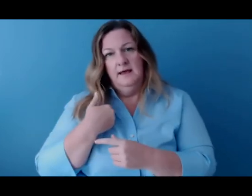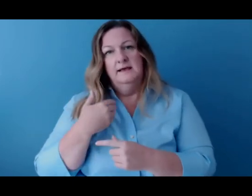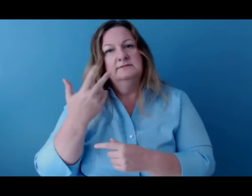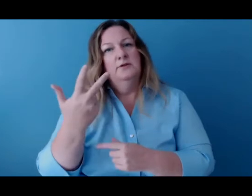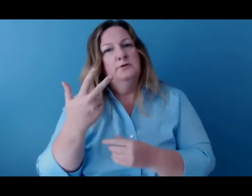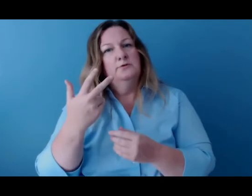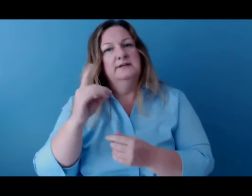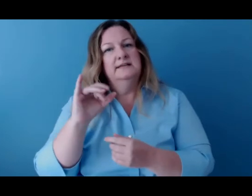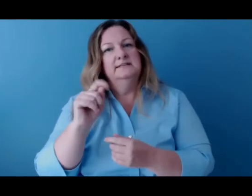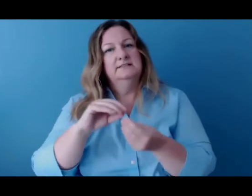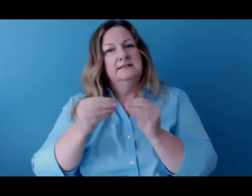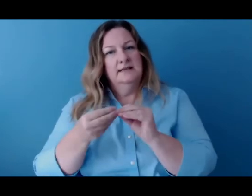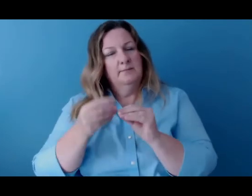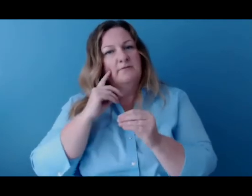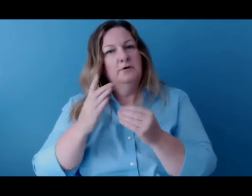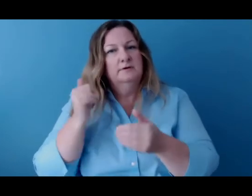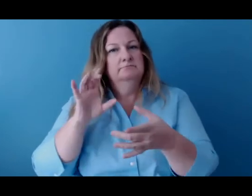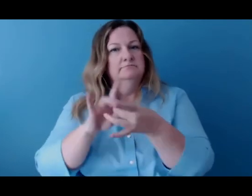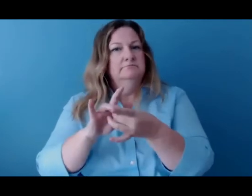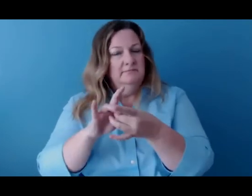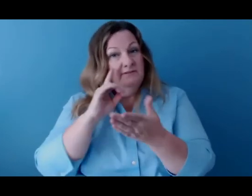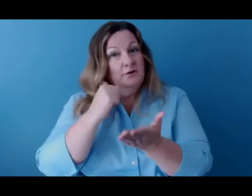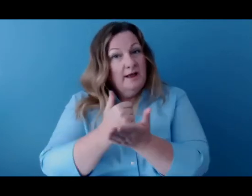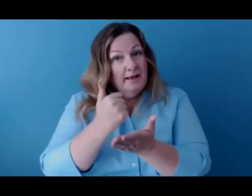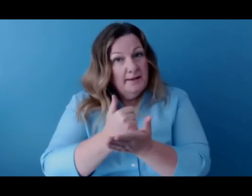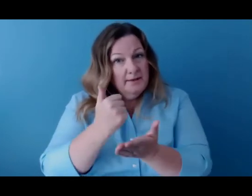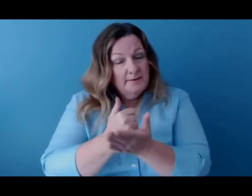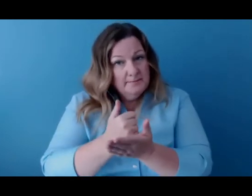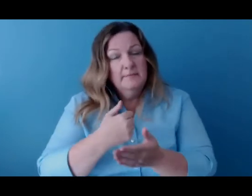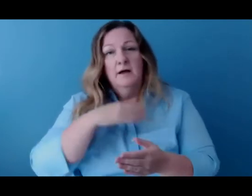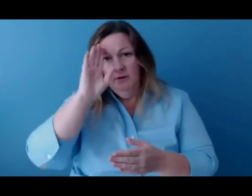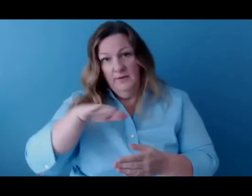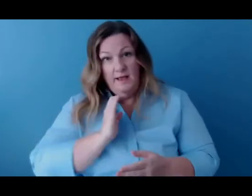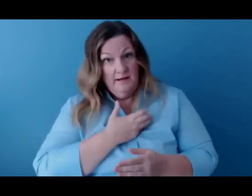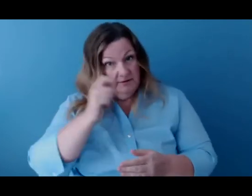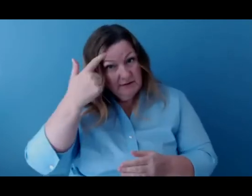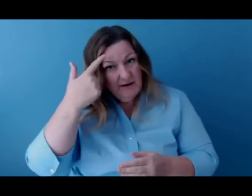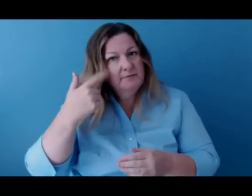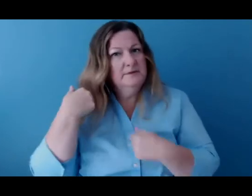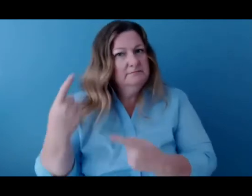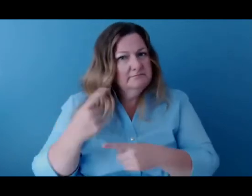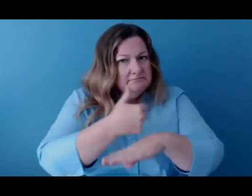for suicide prevention that Congressman Stewart has worked on. So maybe touch